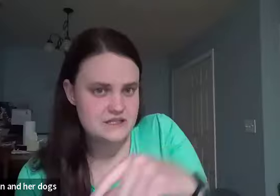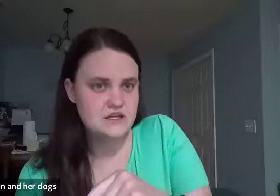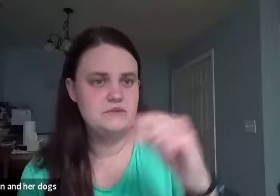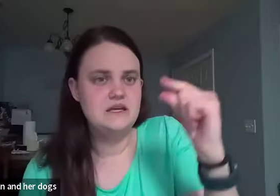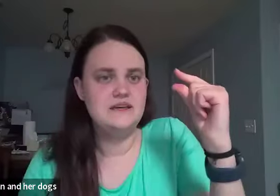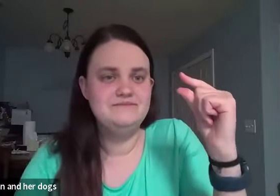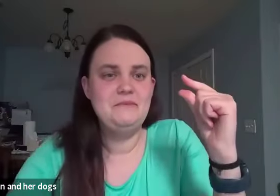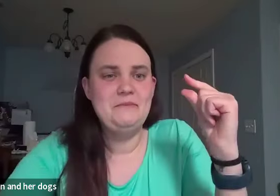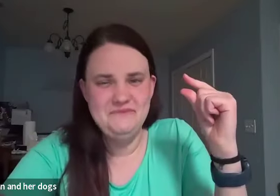is going to be,